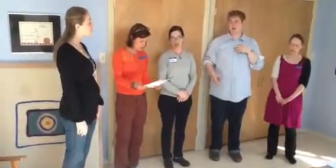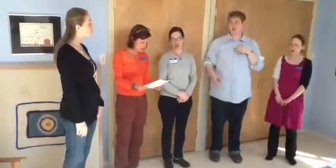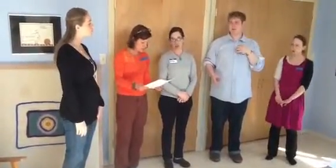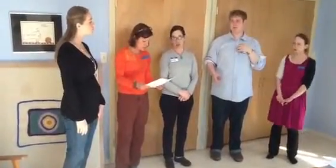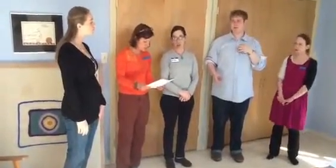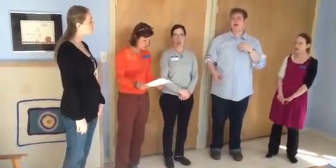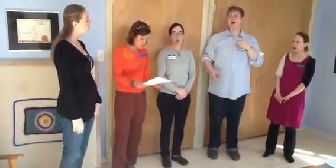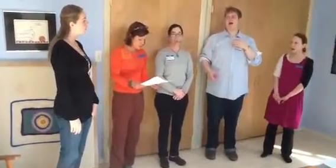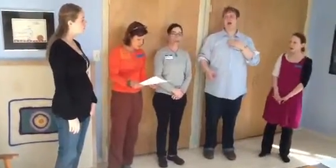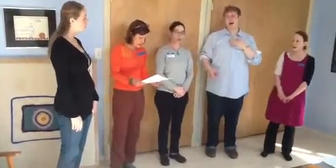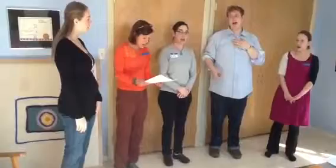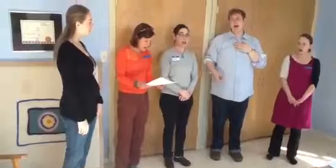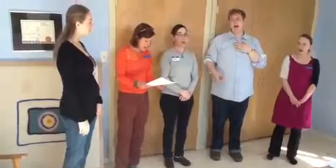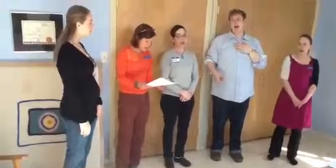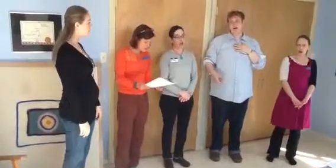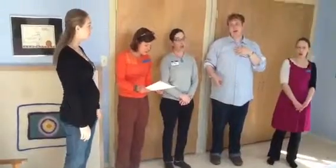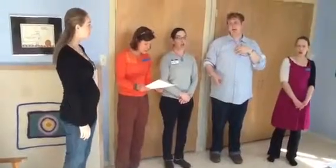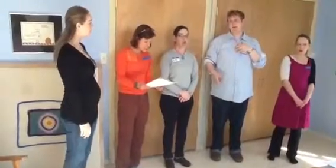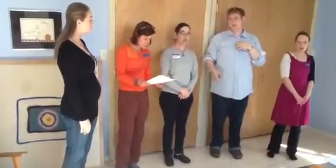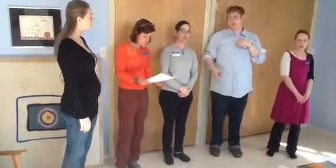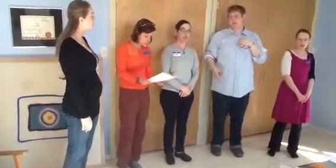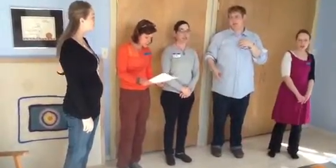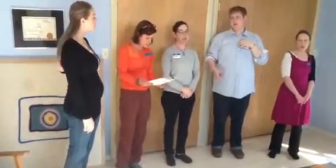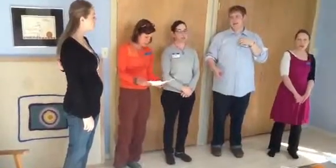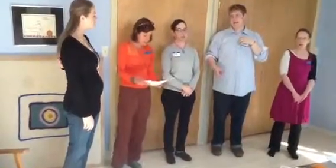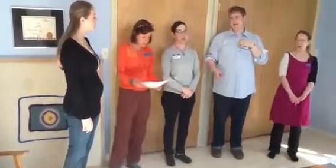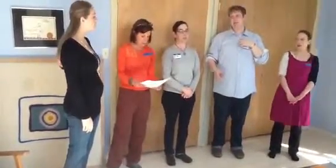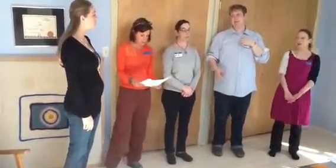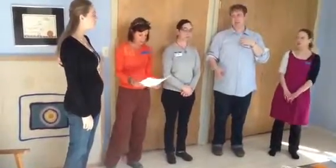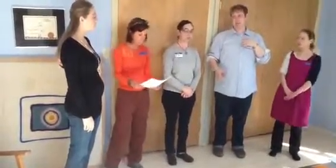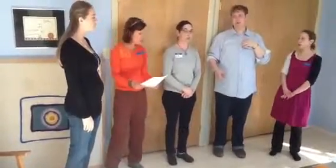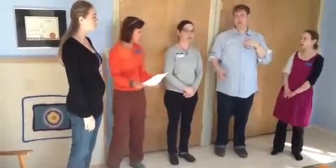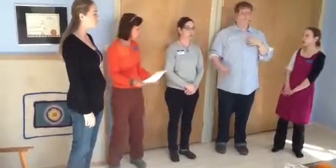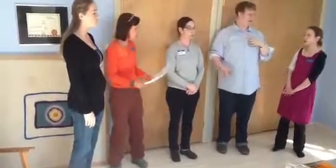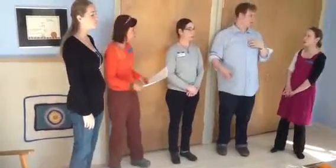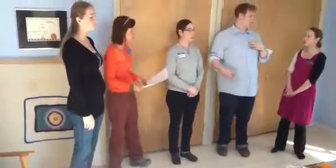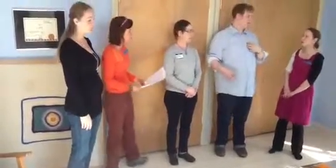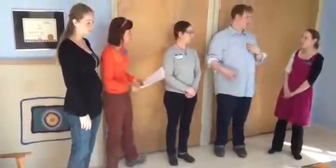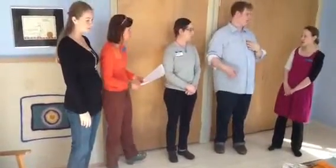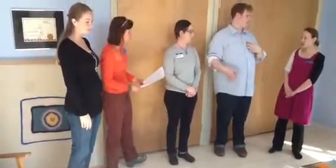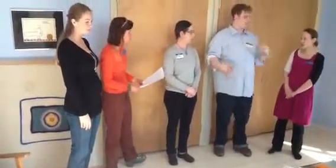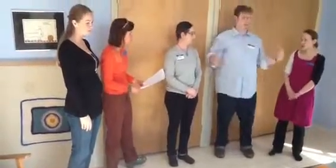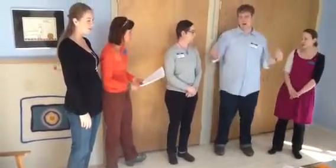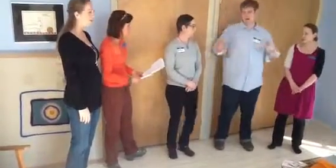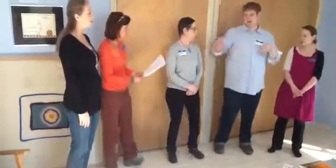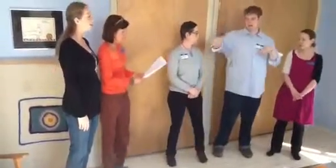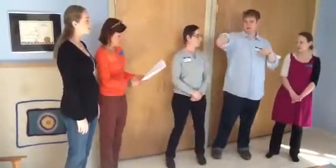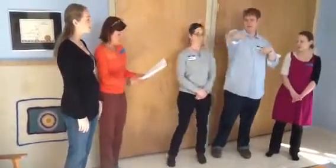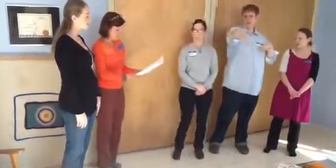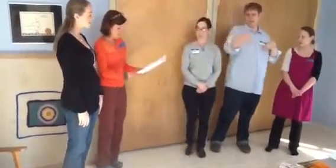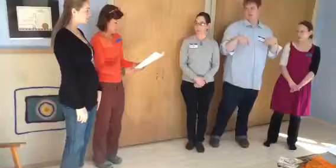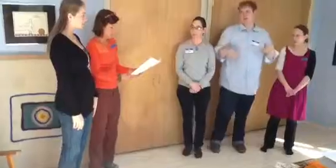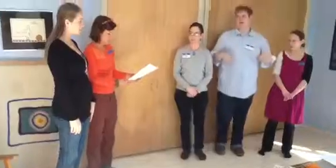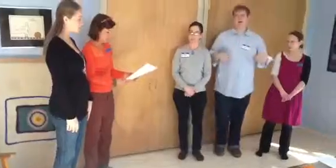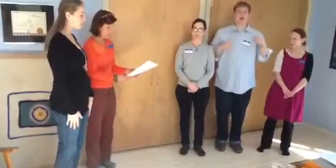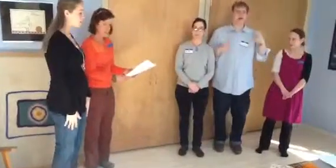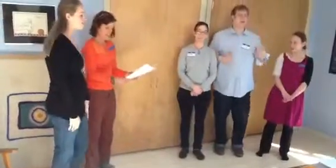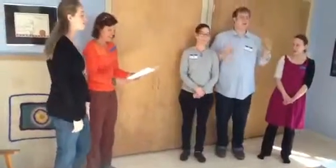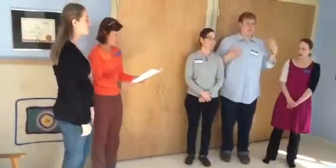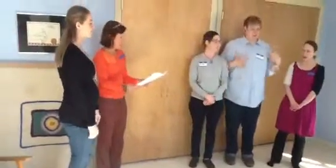true. Red, orange, yellow, green, blue, and purple too. Now round. Three, three. All right.